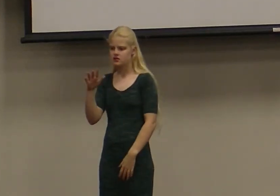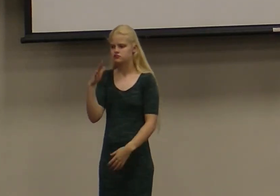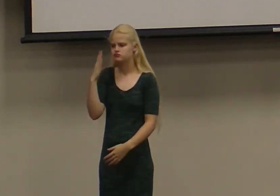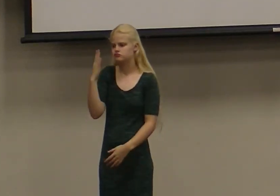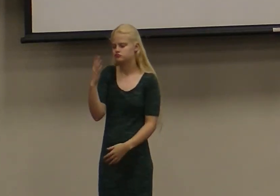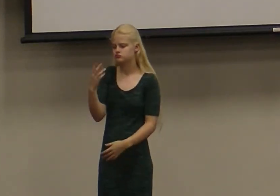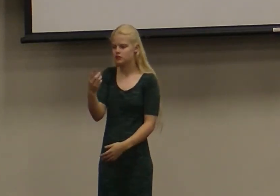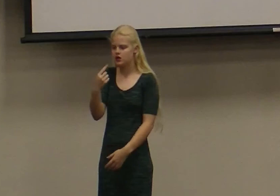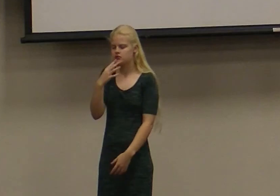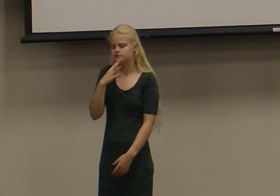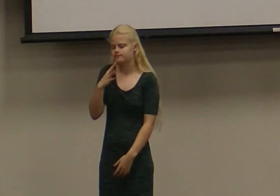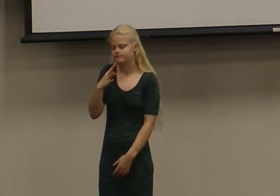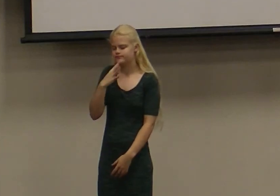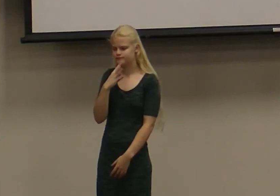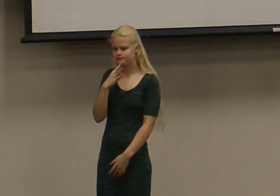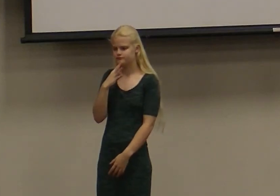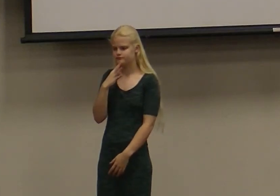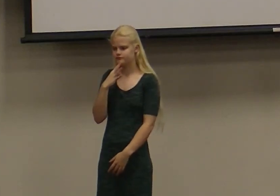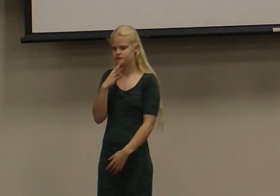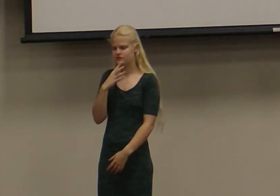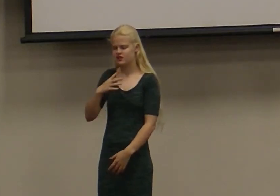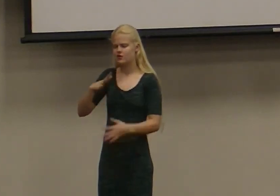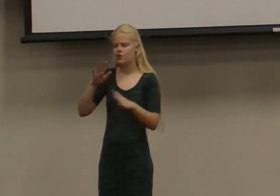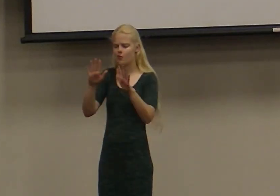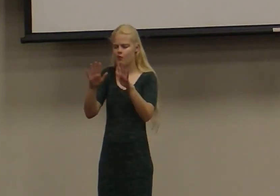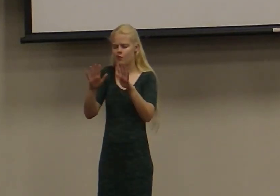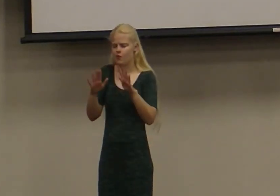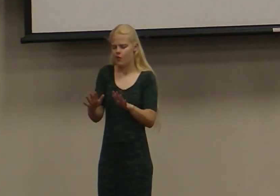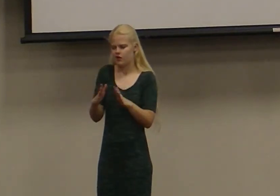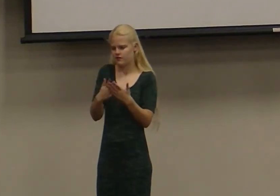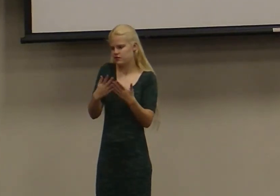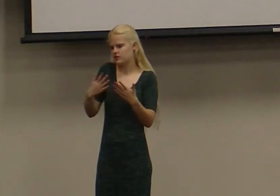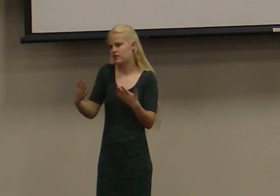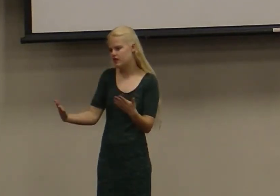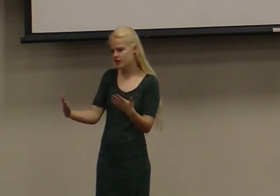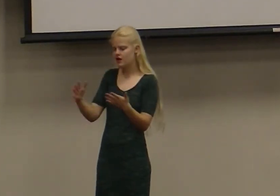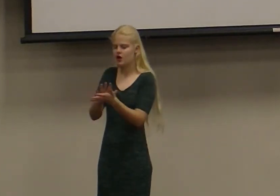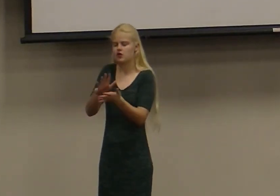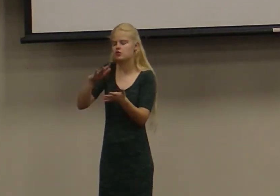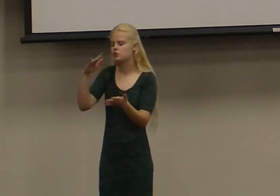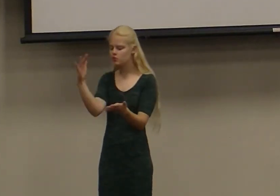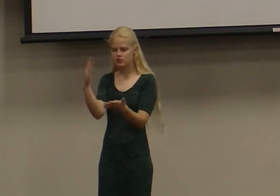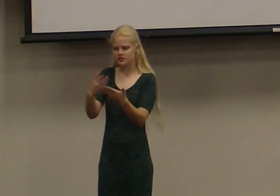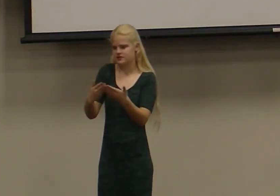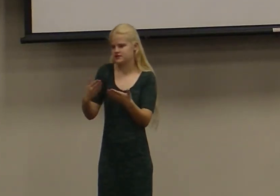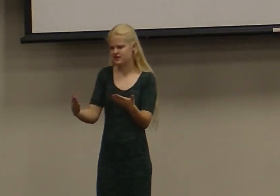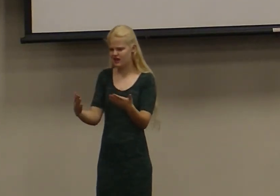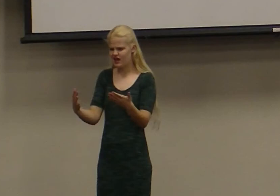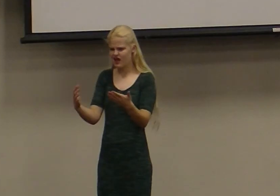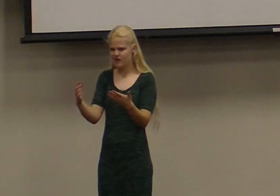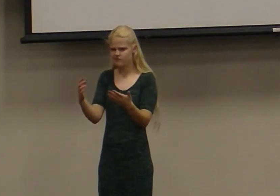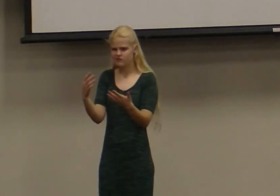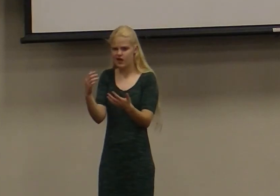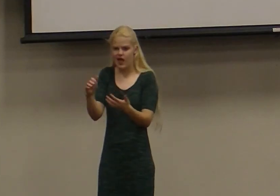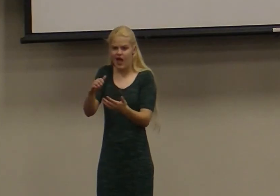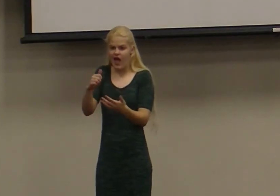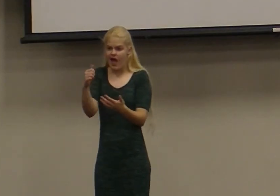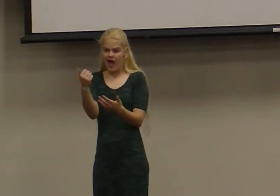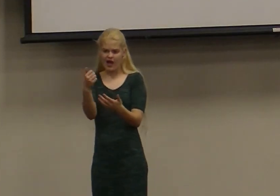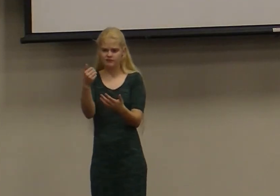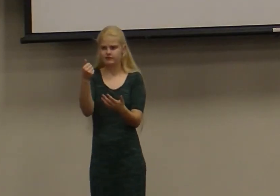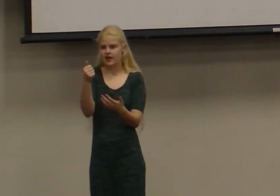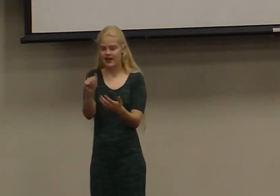you form like that. It is a wonderful thing. It is a glorious thing. Any guests with us this morning?